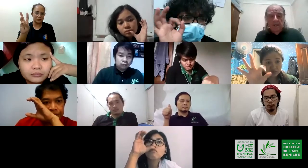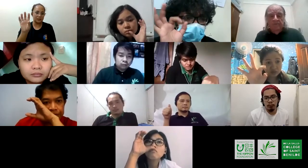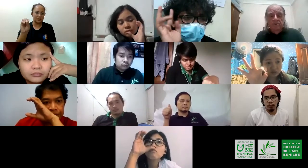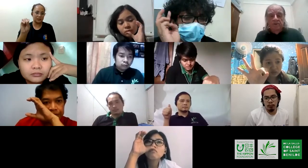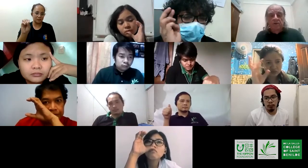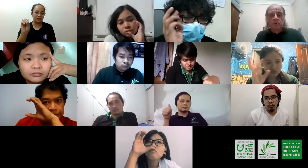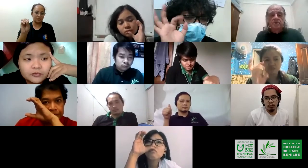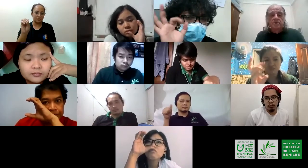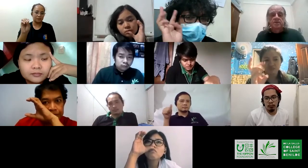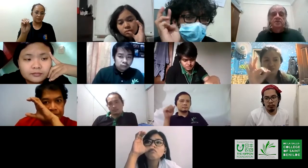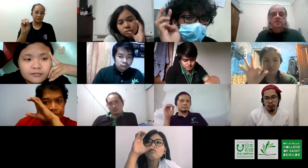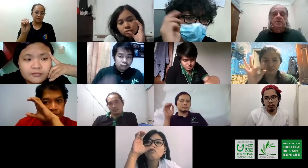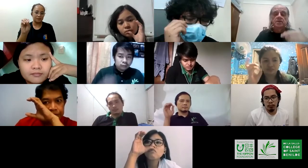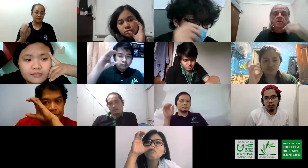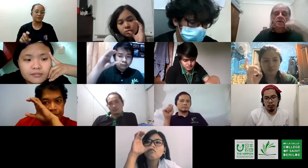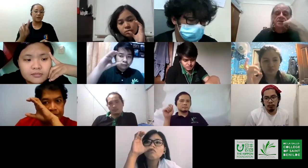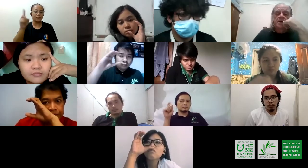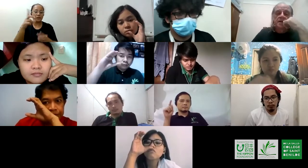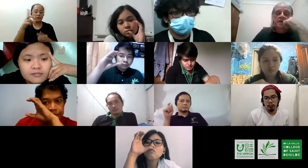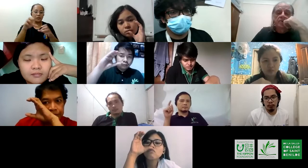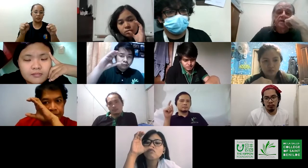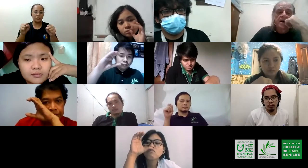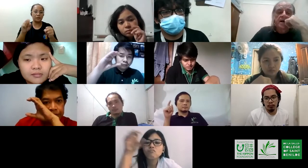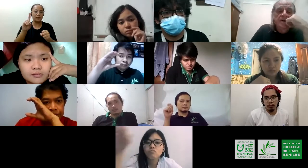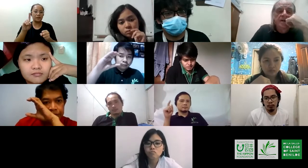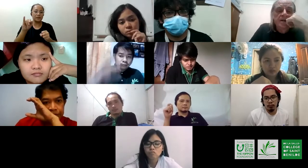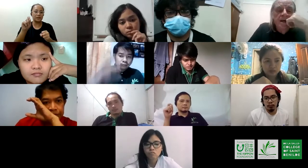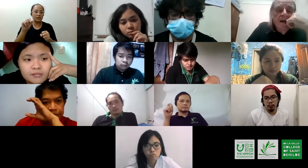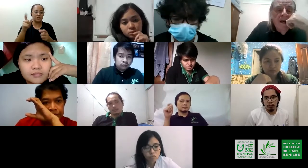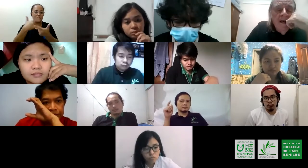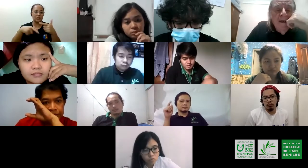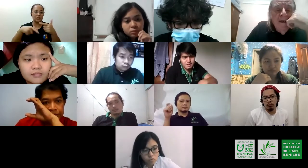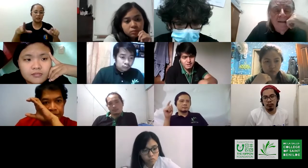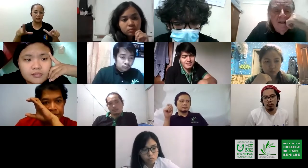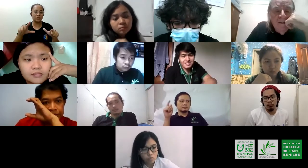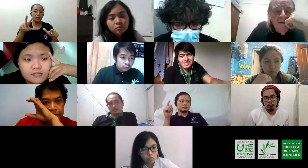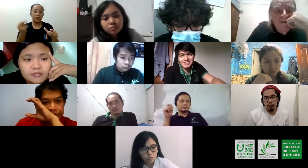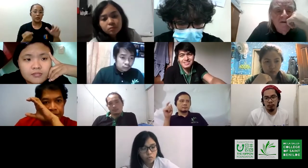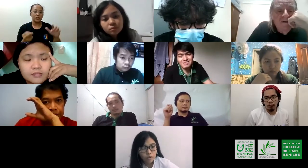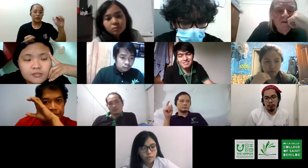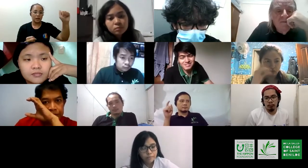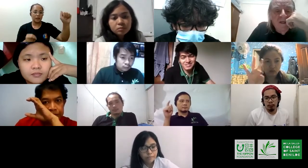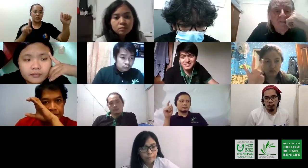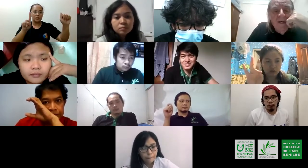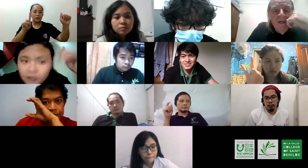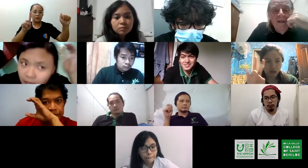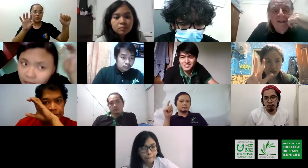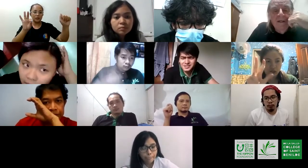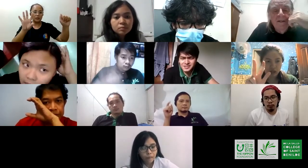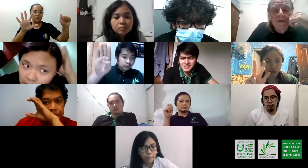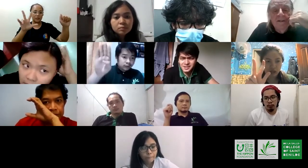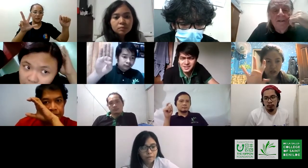first linguistics dissertation on a sign language happened in A, 1953, B,